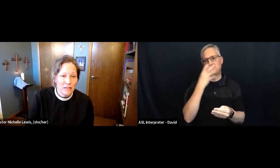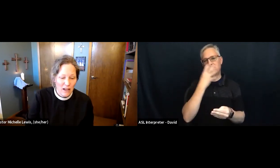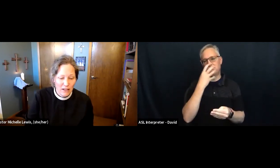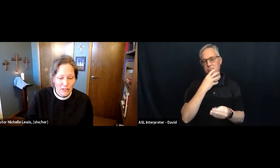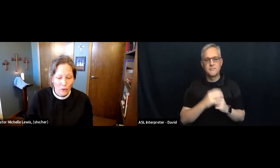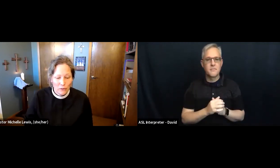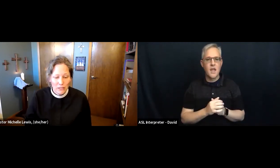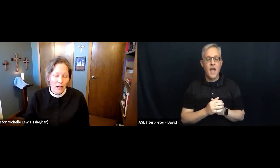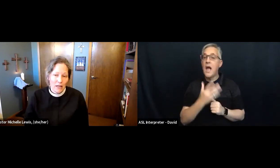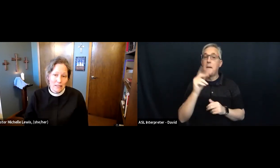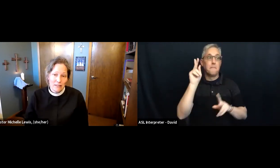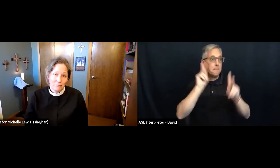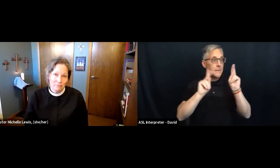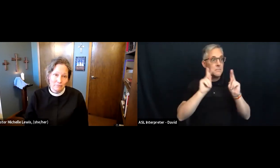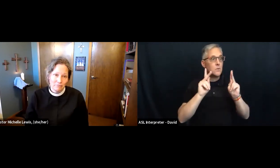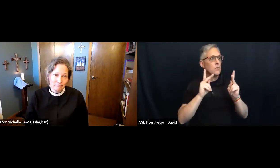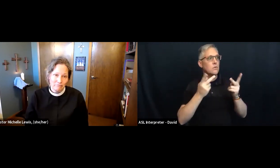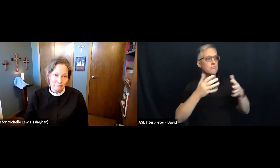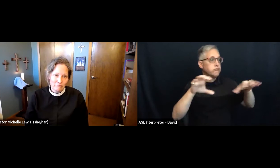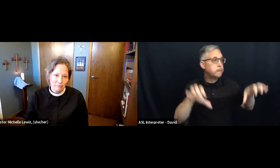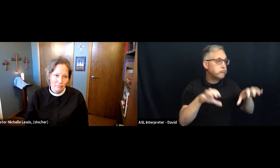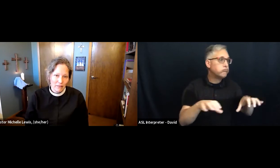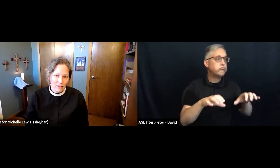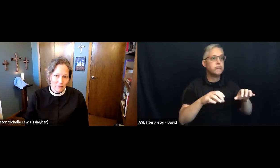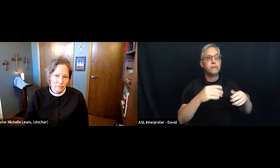misery, it's unknown to us.